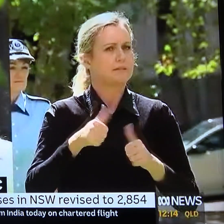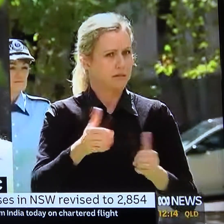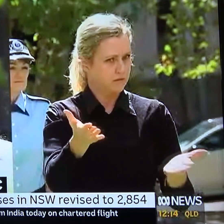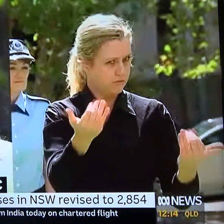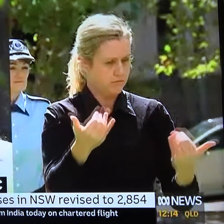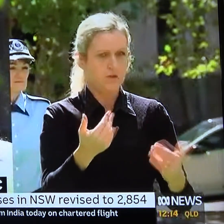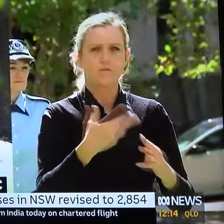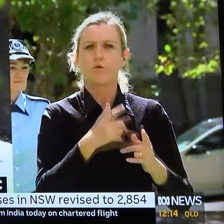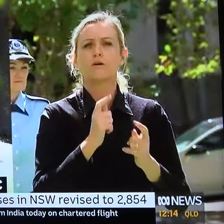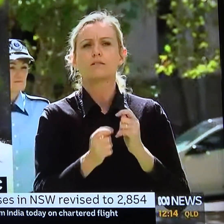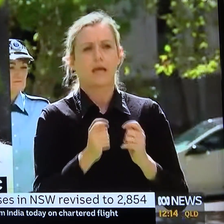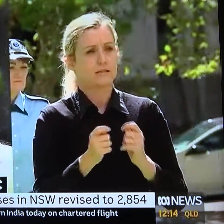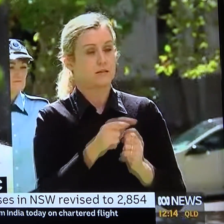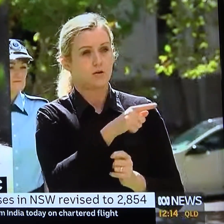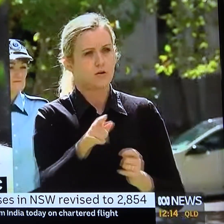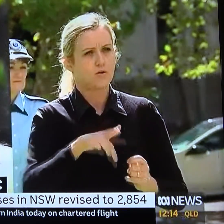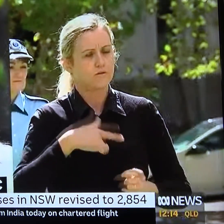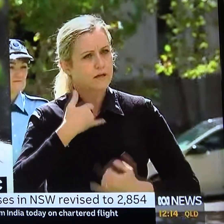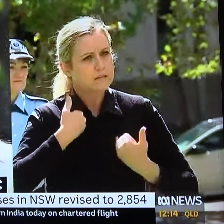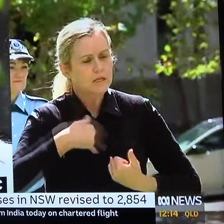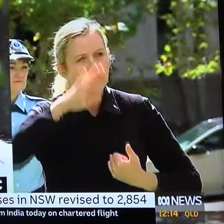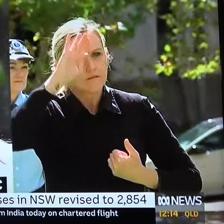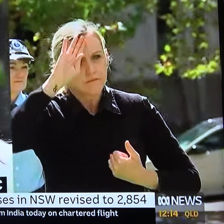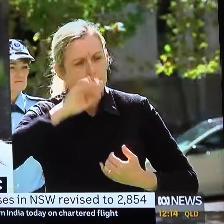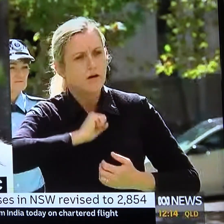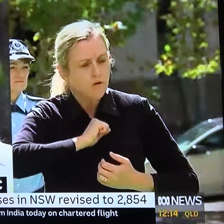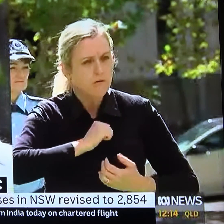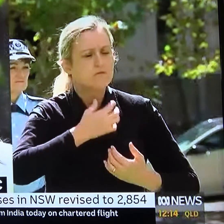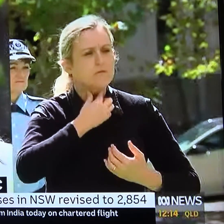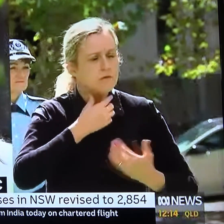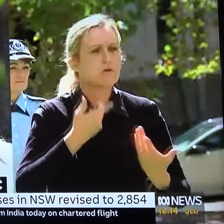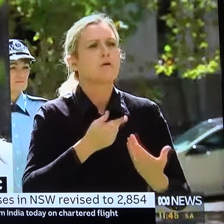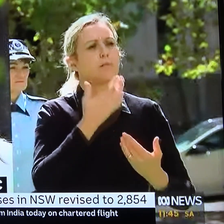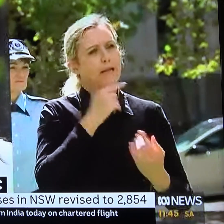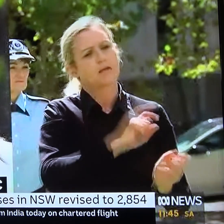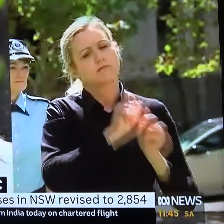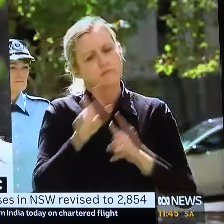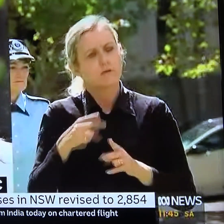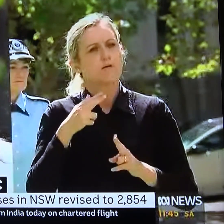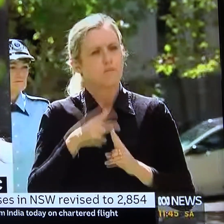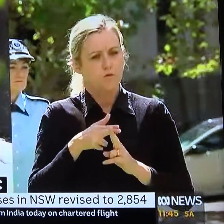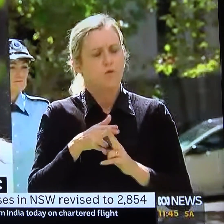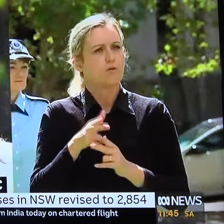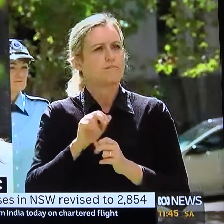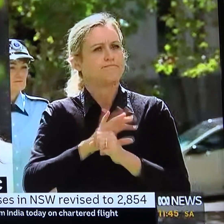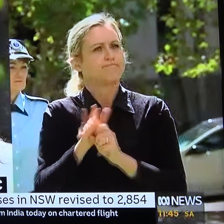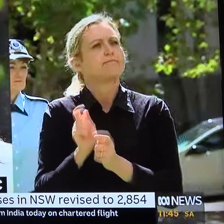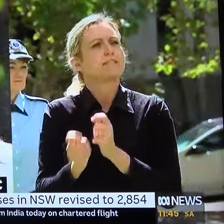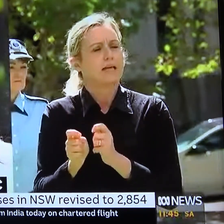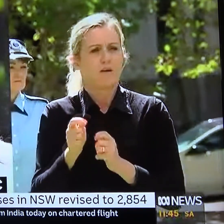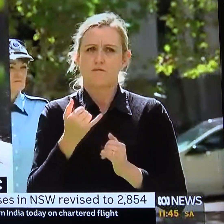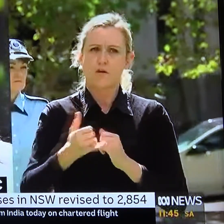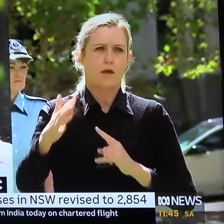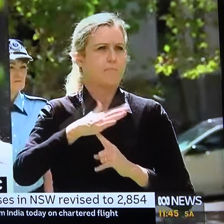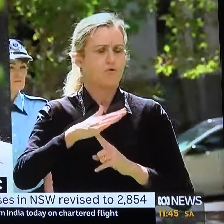of COVID-19 so that public health measures, contact tracing can be put in place to interrupt any